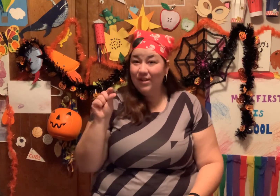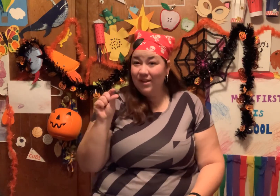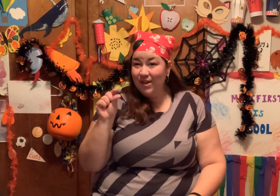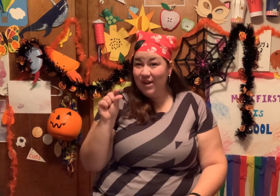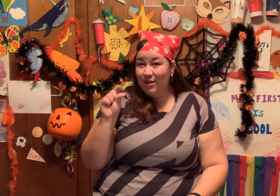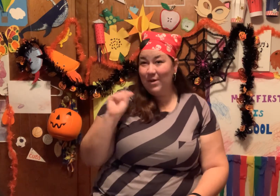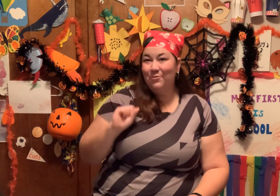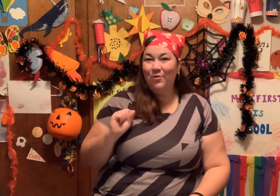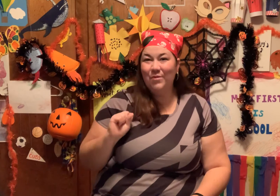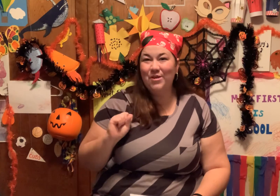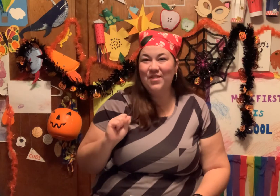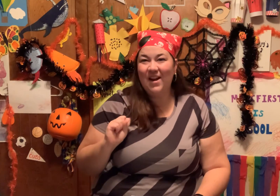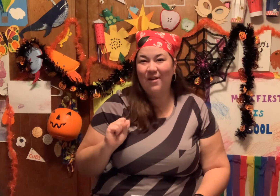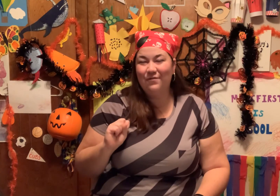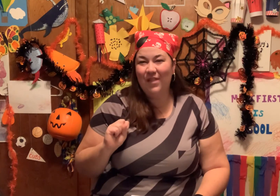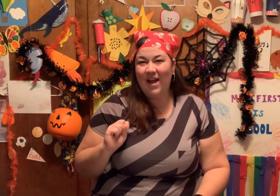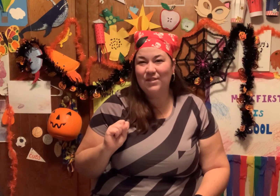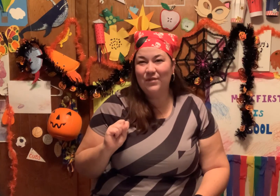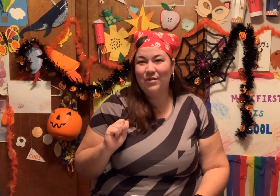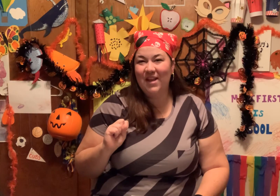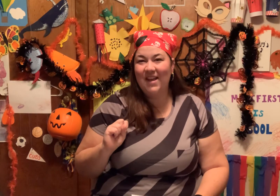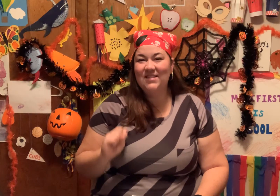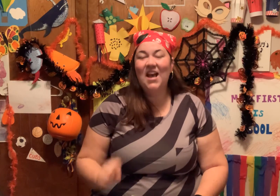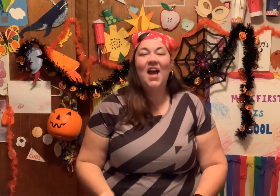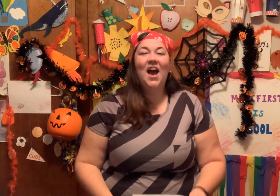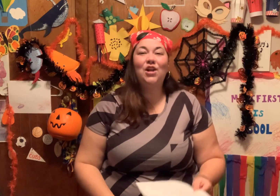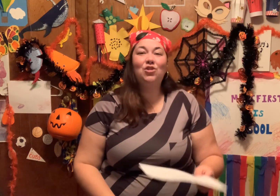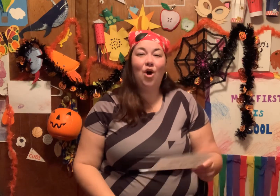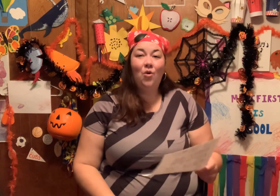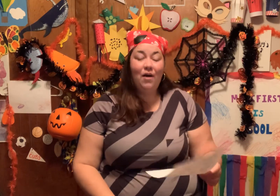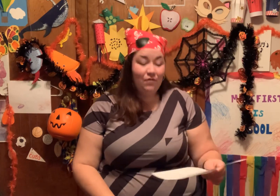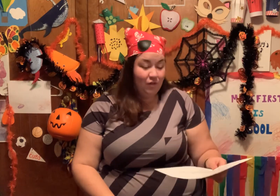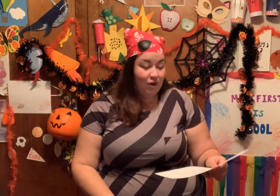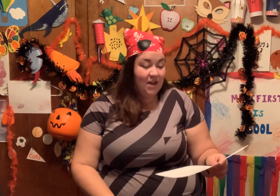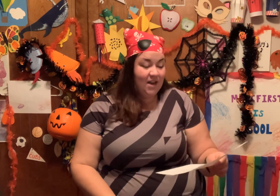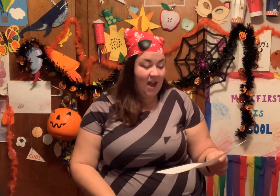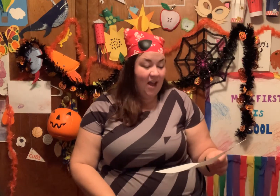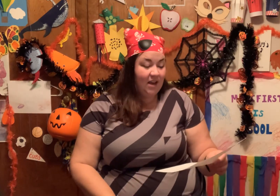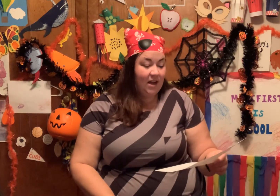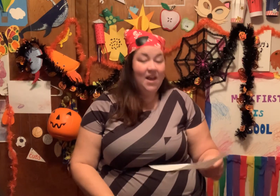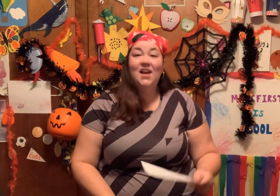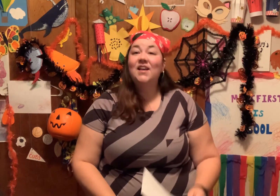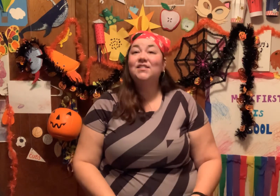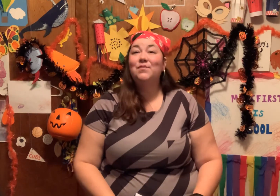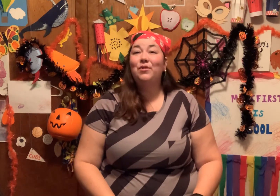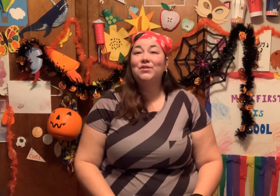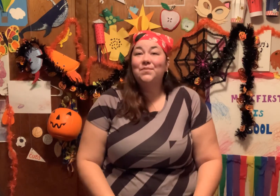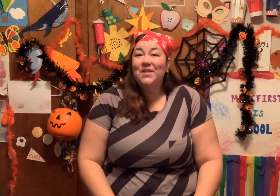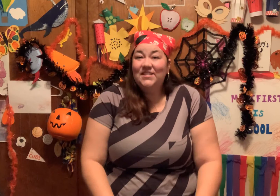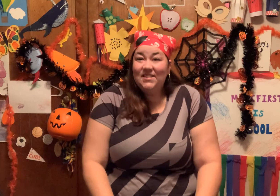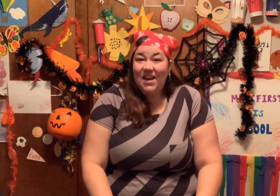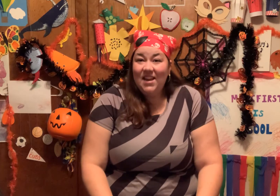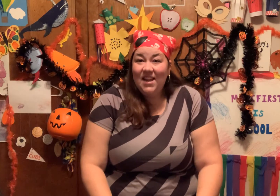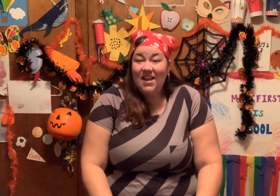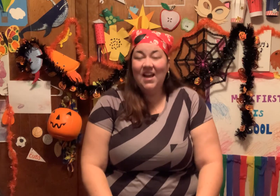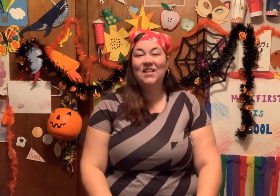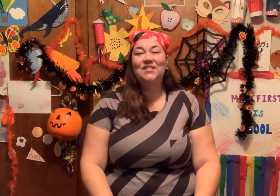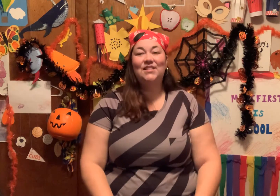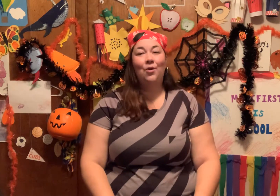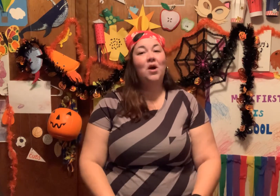little bit warmer than our last few days, and a low of 39. It's supposed to be sunny. So